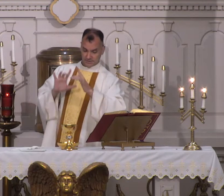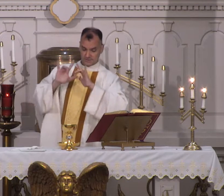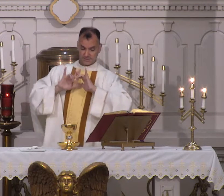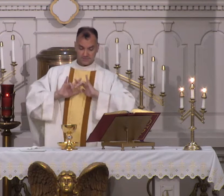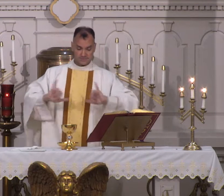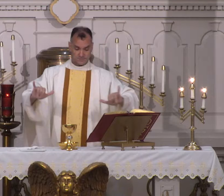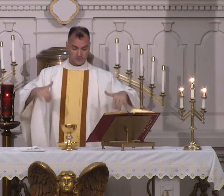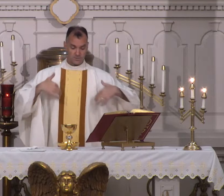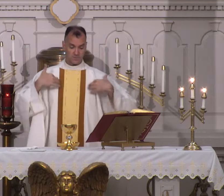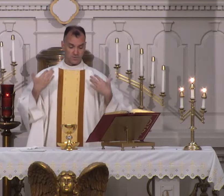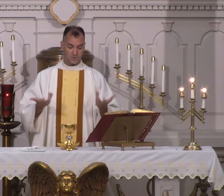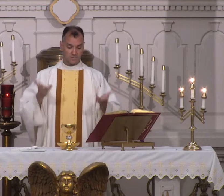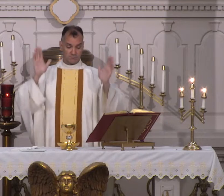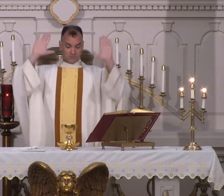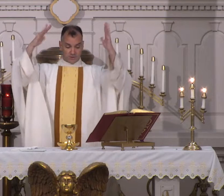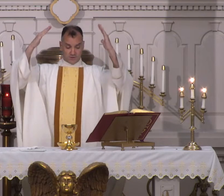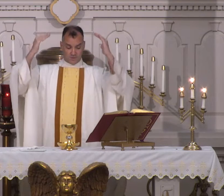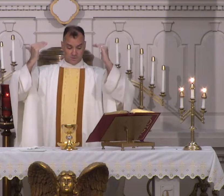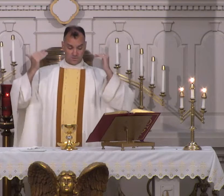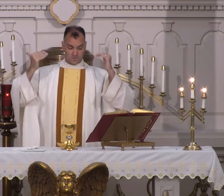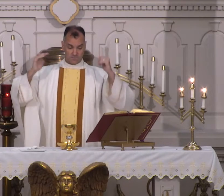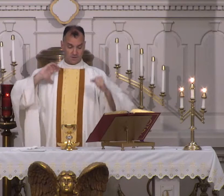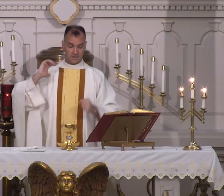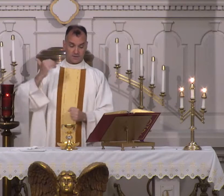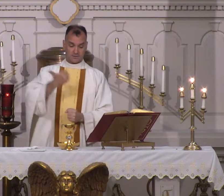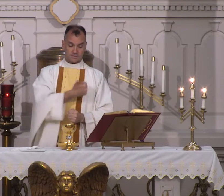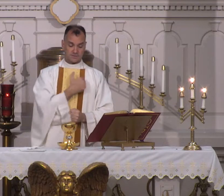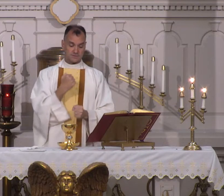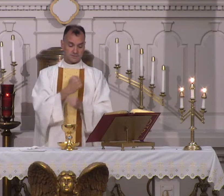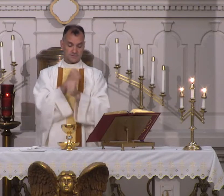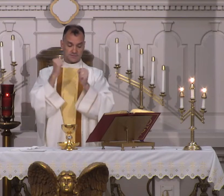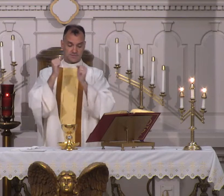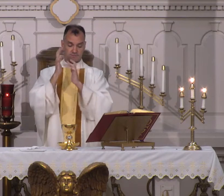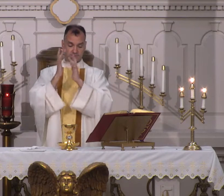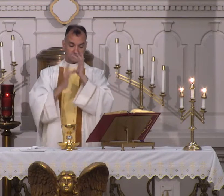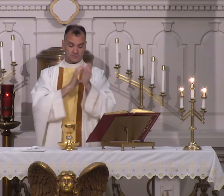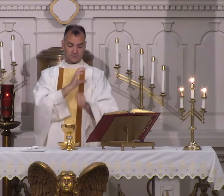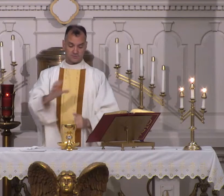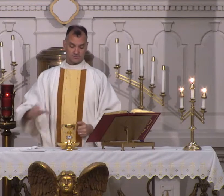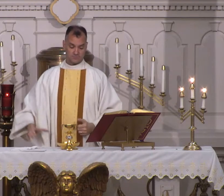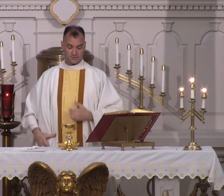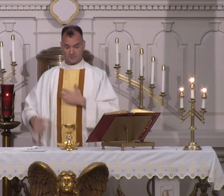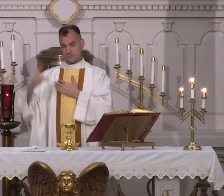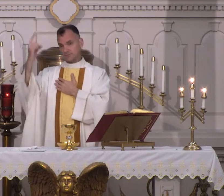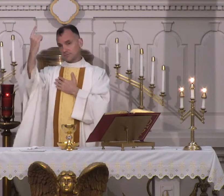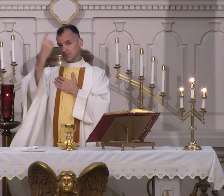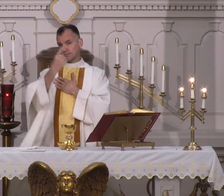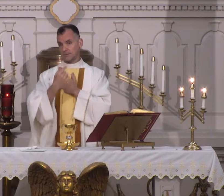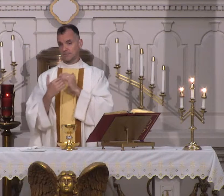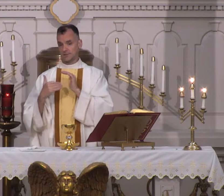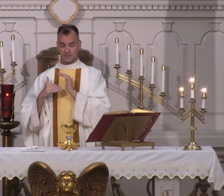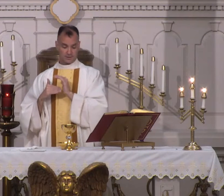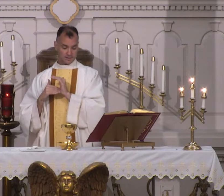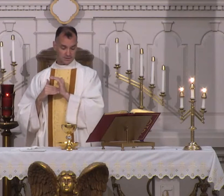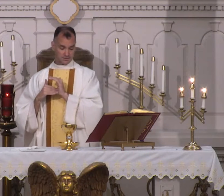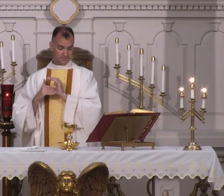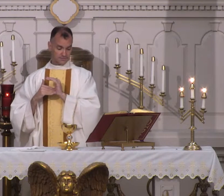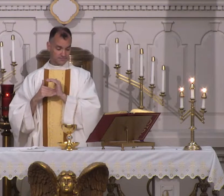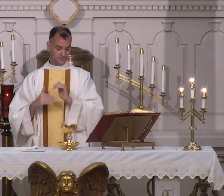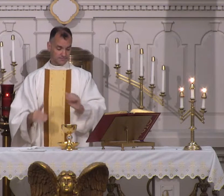sin and safe from all distress, as we await the blessed hope in the coming of our Savior, Jesus